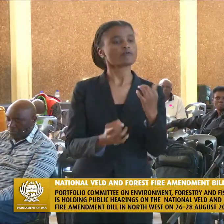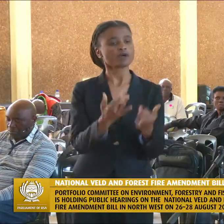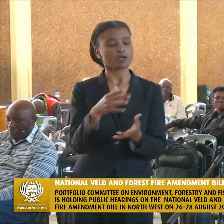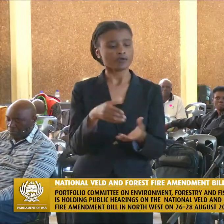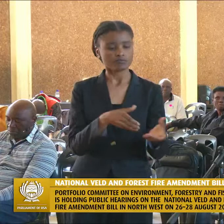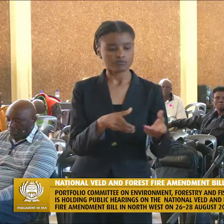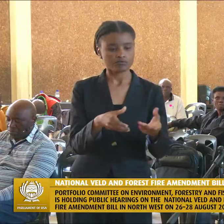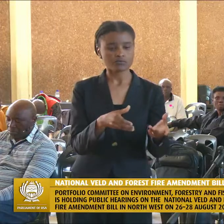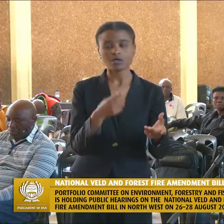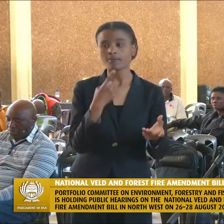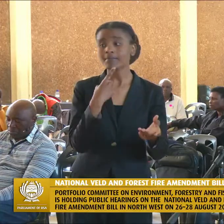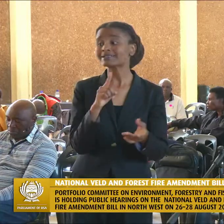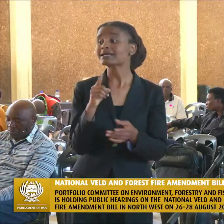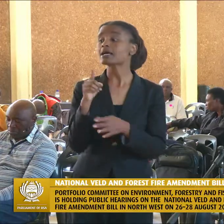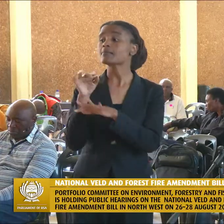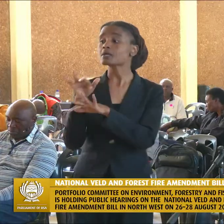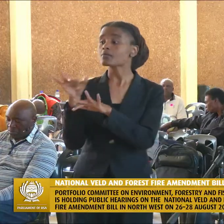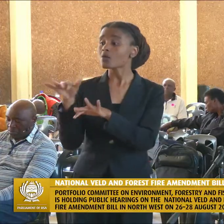in howlin